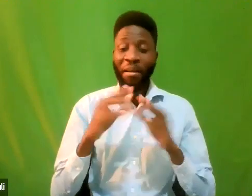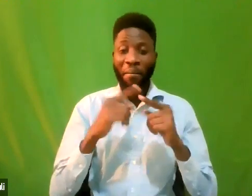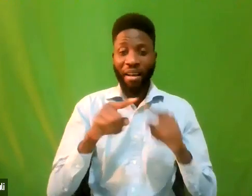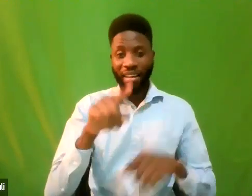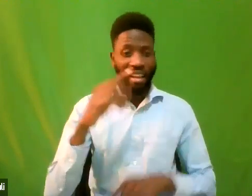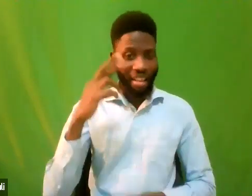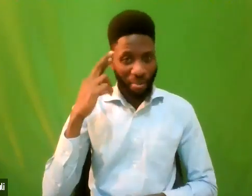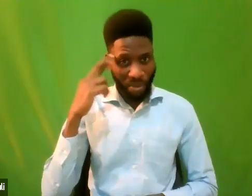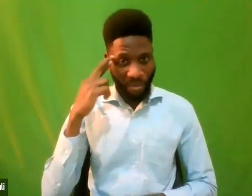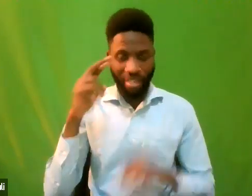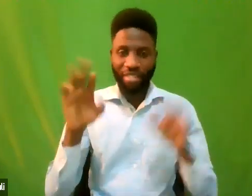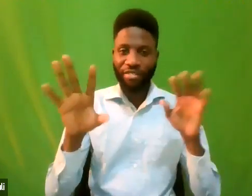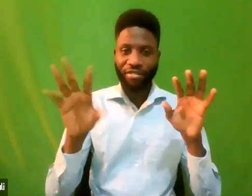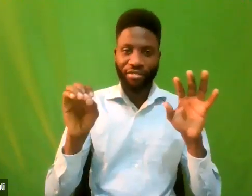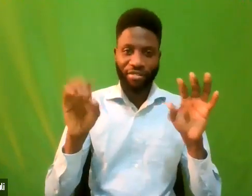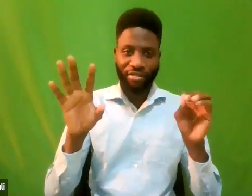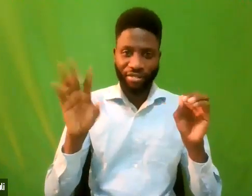50-50. If